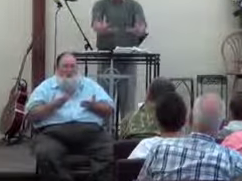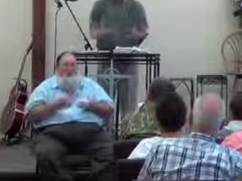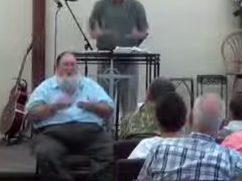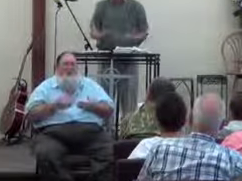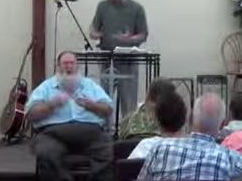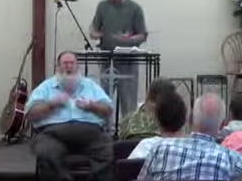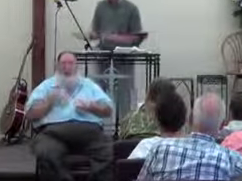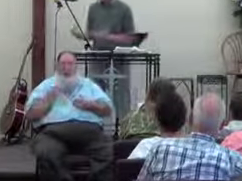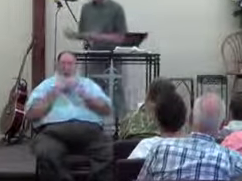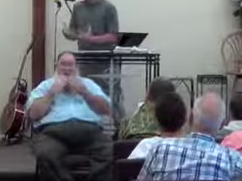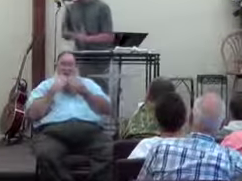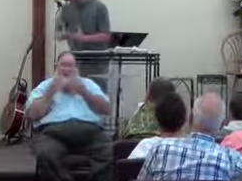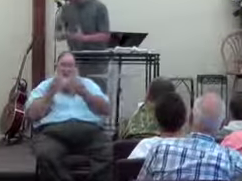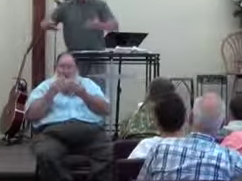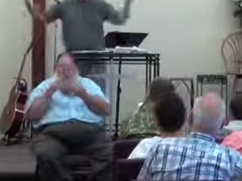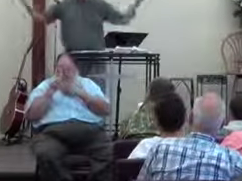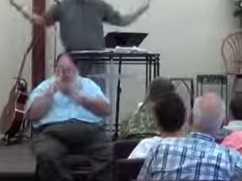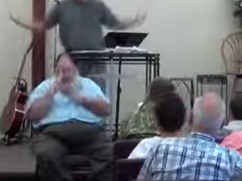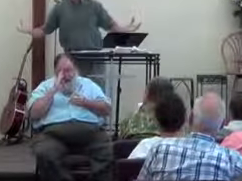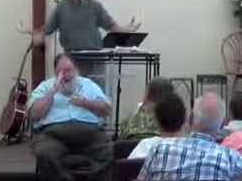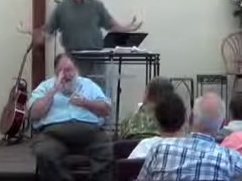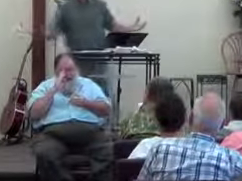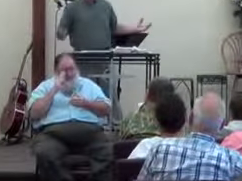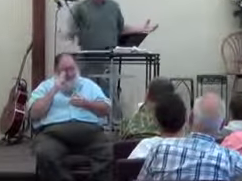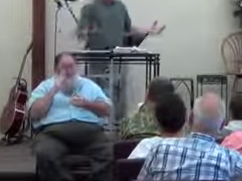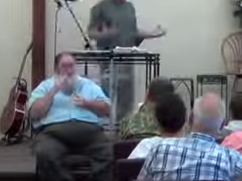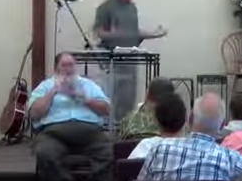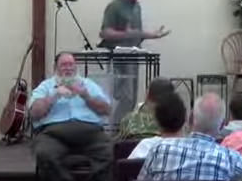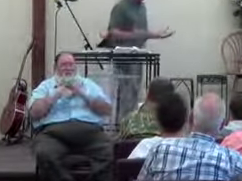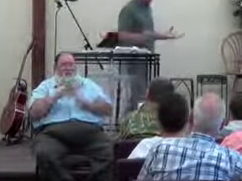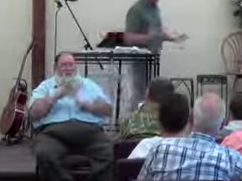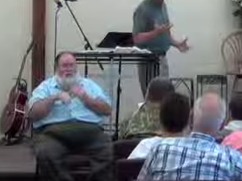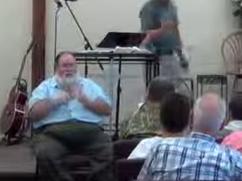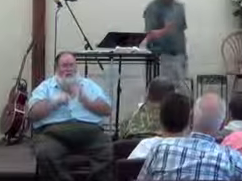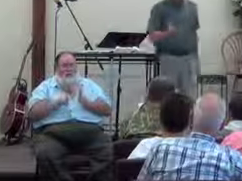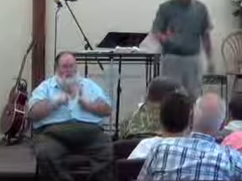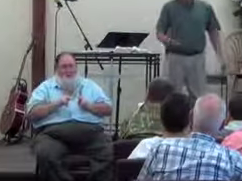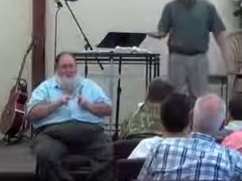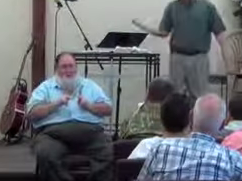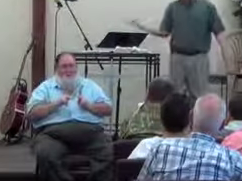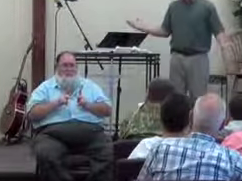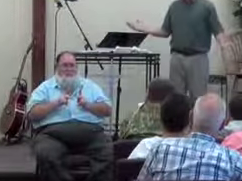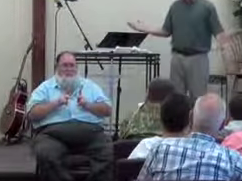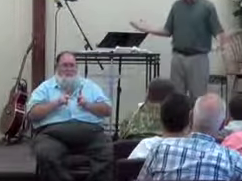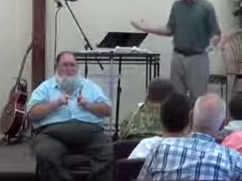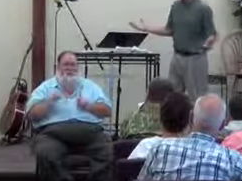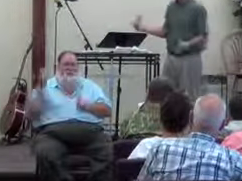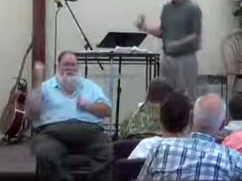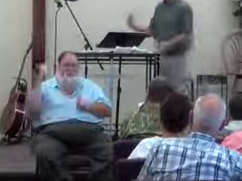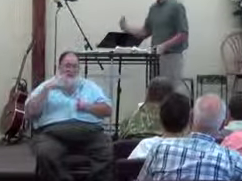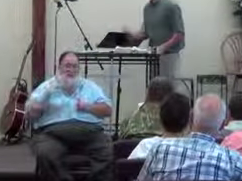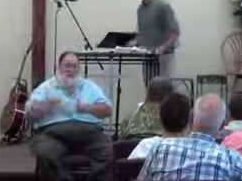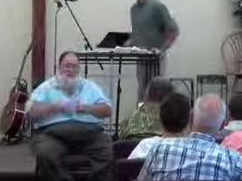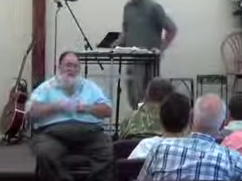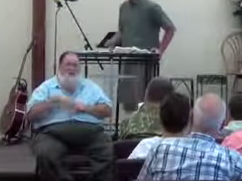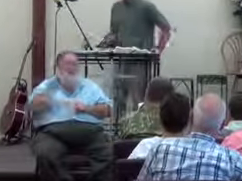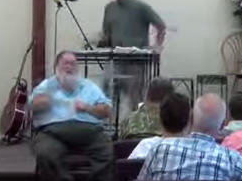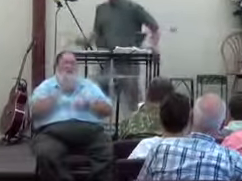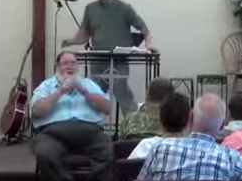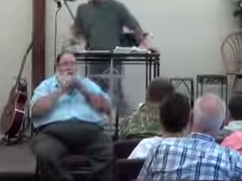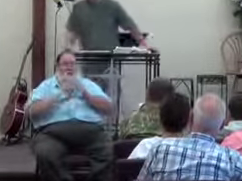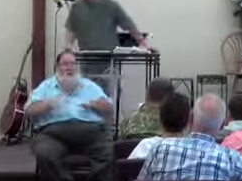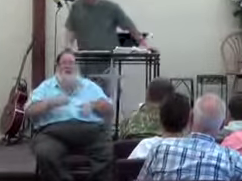put into things that God can bless multiple. He can, you know, we put in a little bit, and God does the blessing. He's the one that